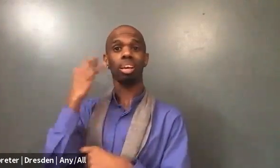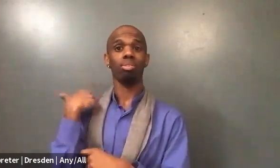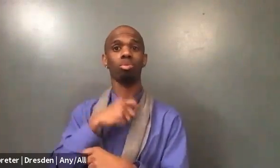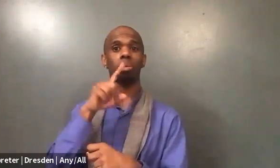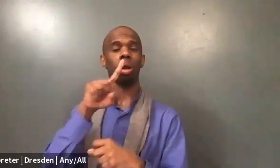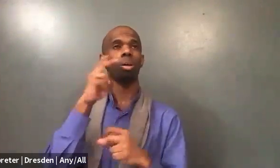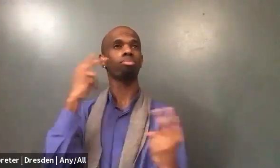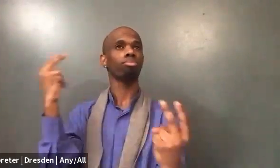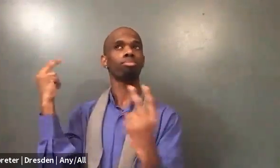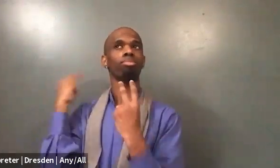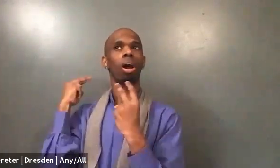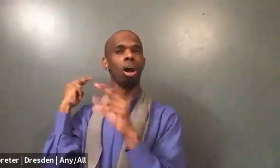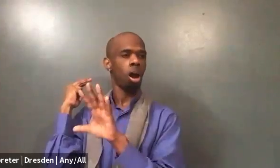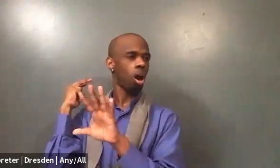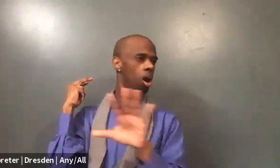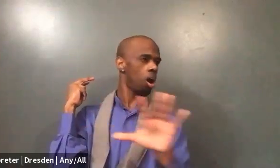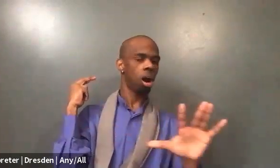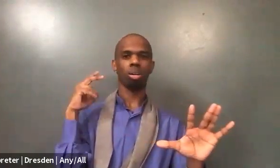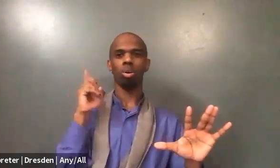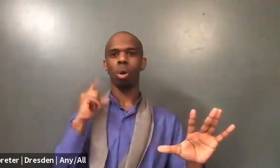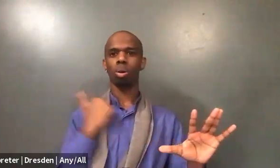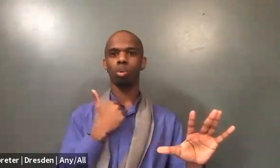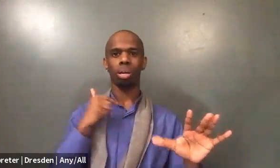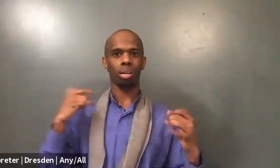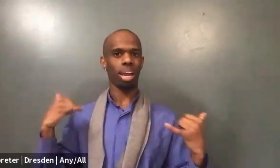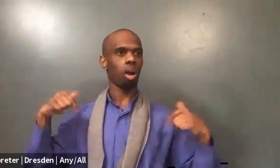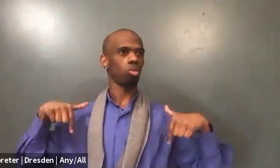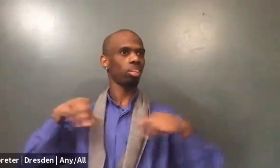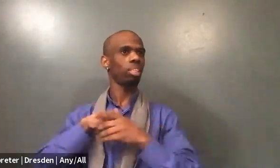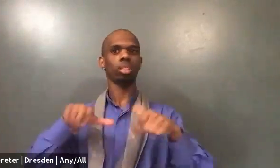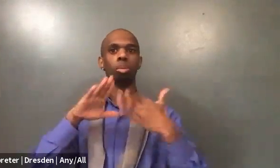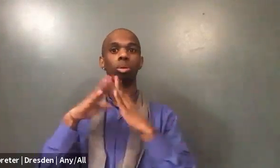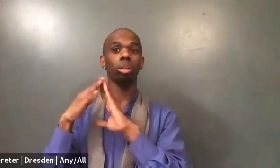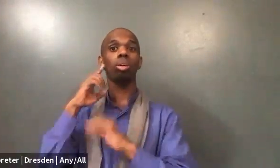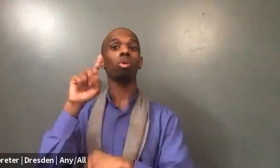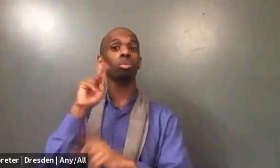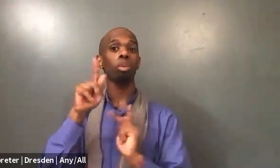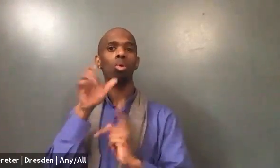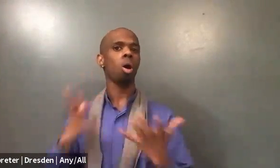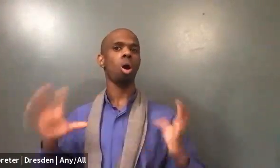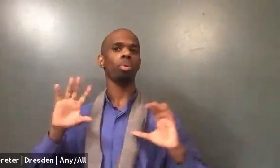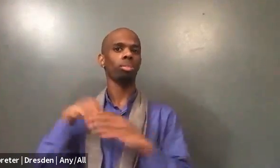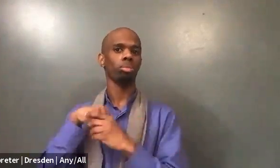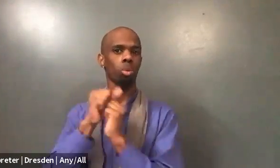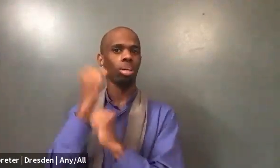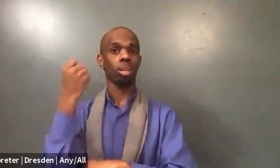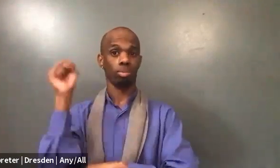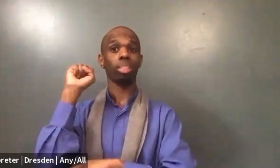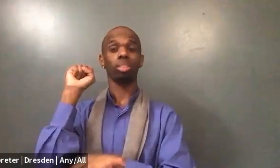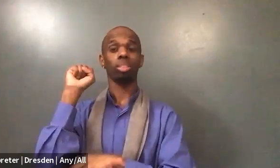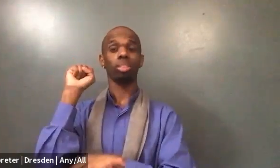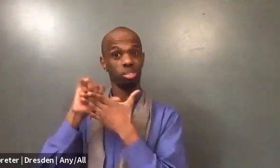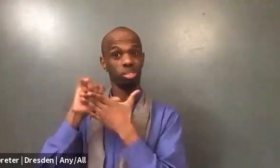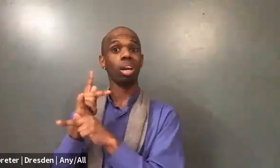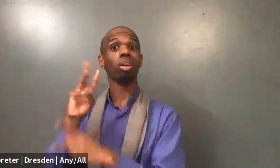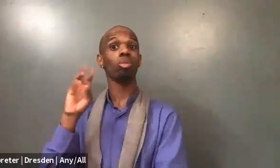currently, those of us that are doing advocacy, we've stepped out